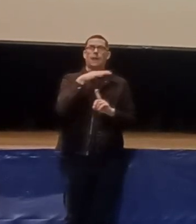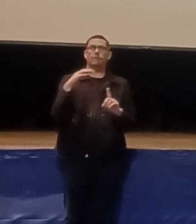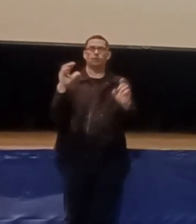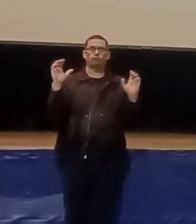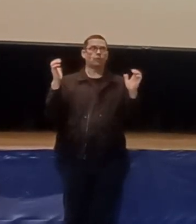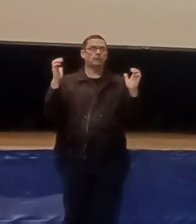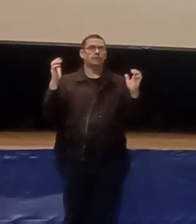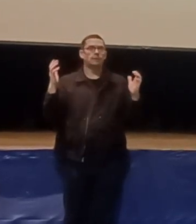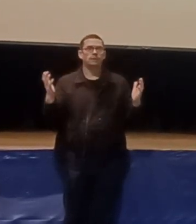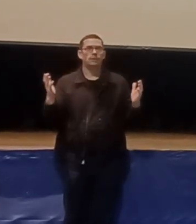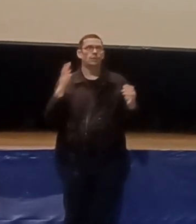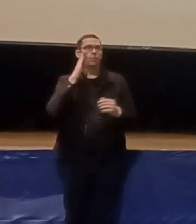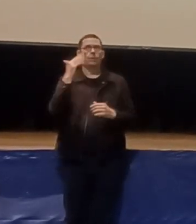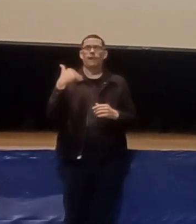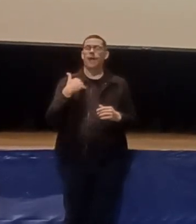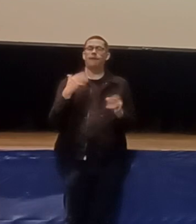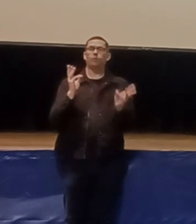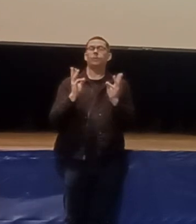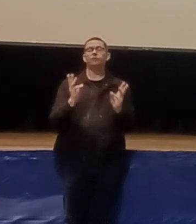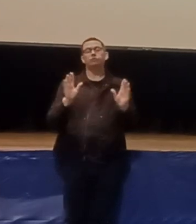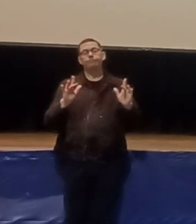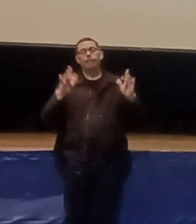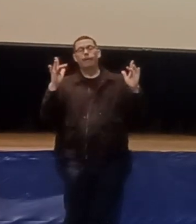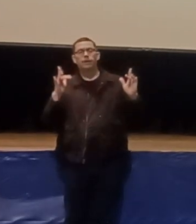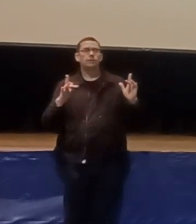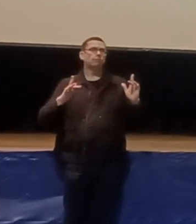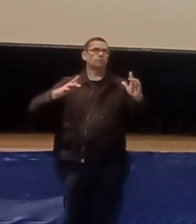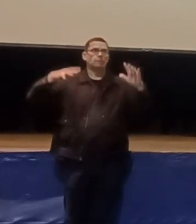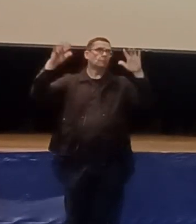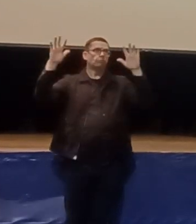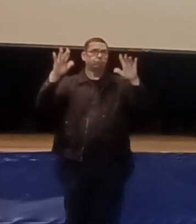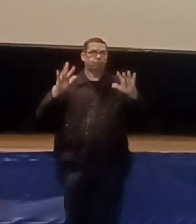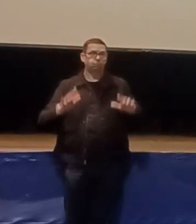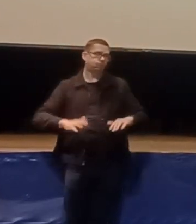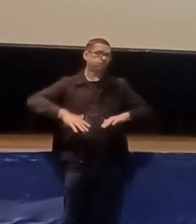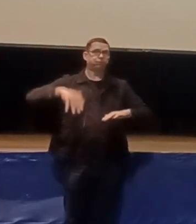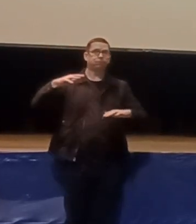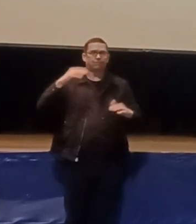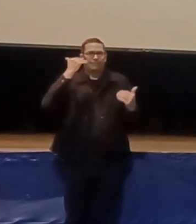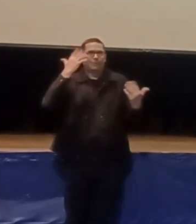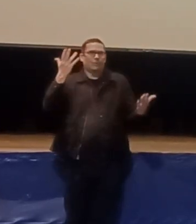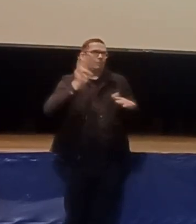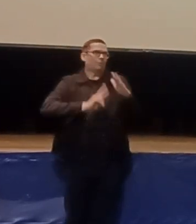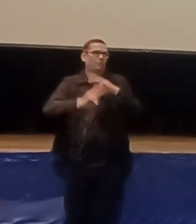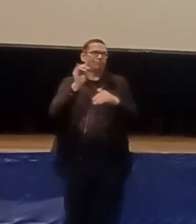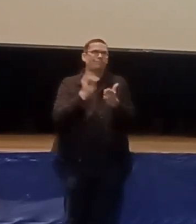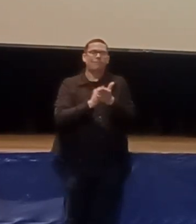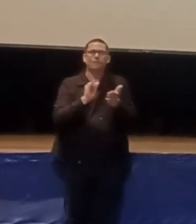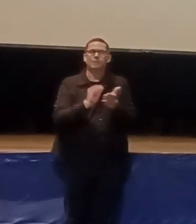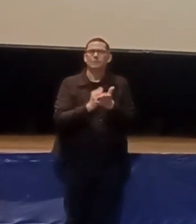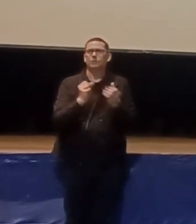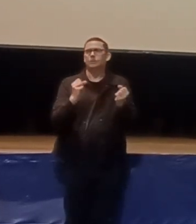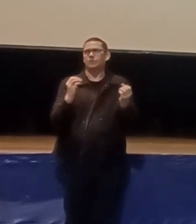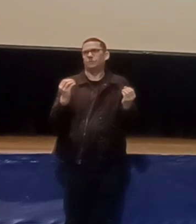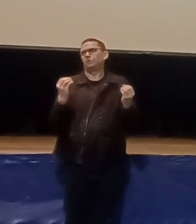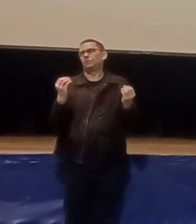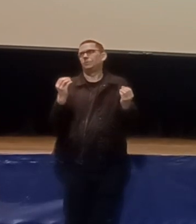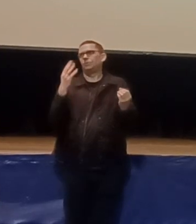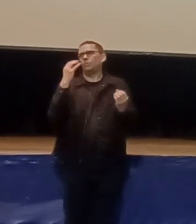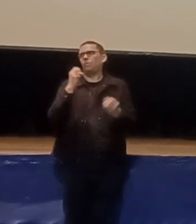have a severe winter or not. We don't know. And so I don't really understand why we're not using